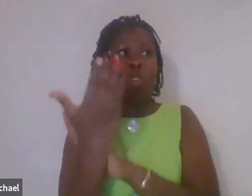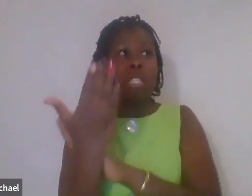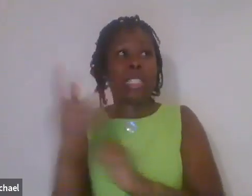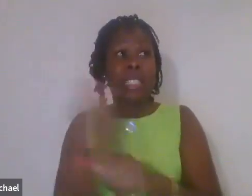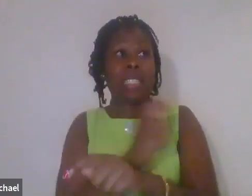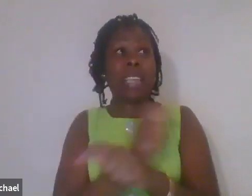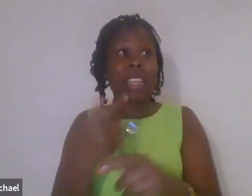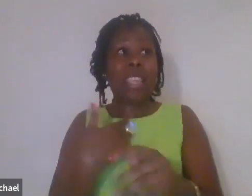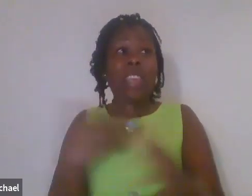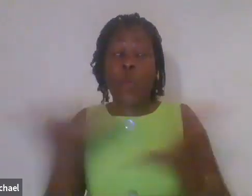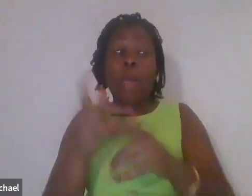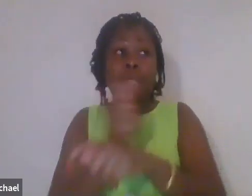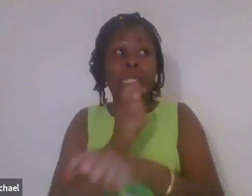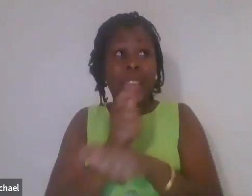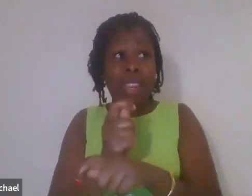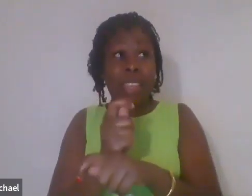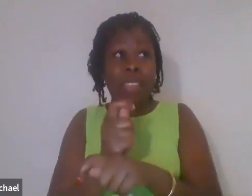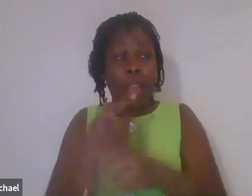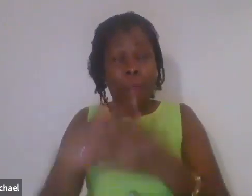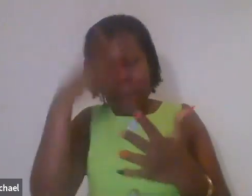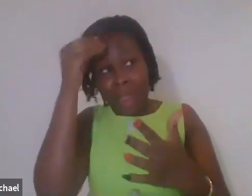I already had a training in the morning.